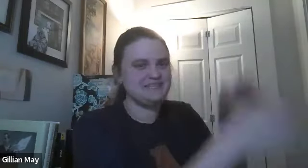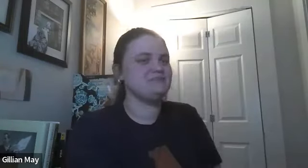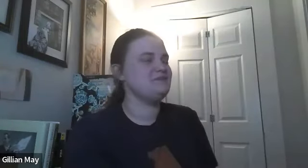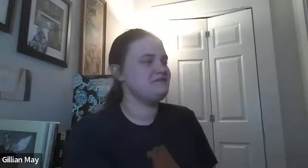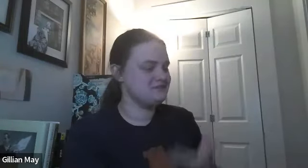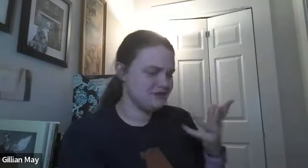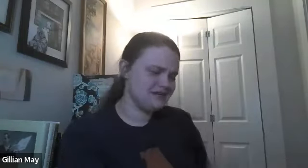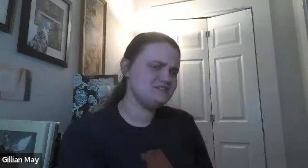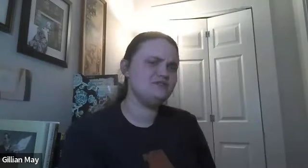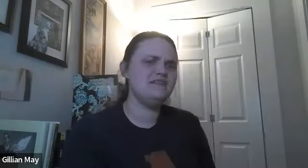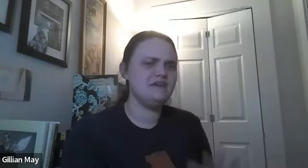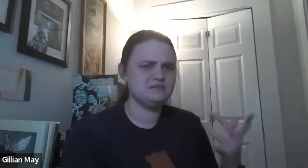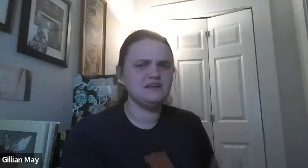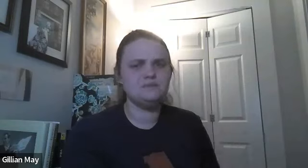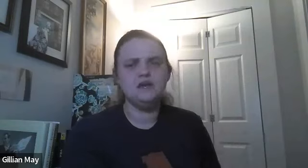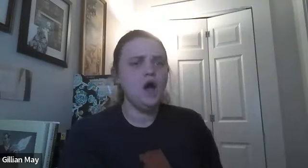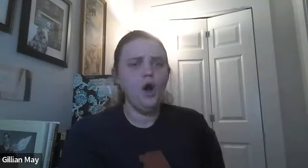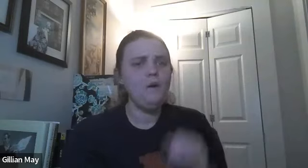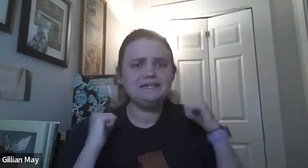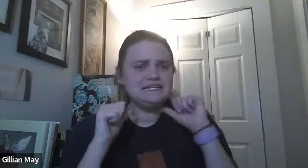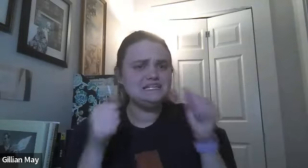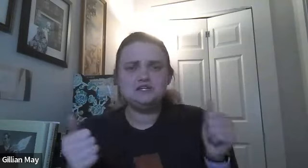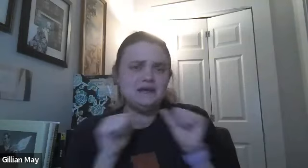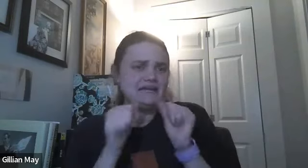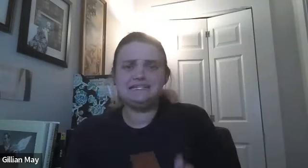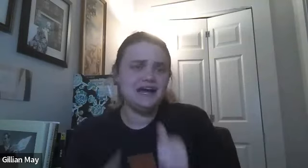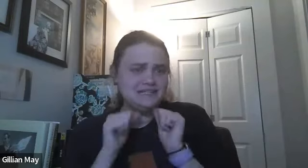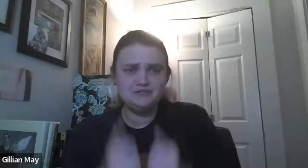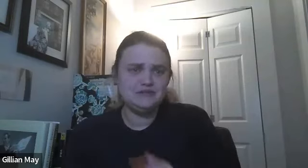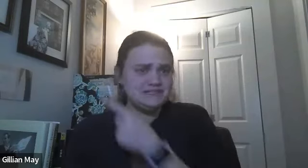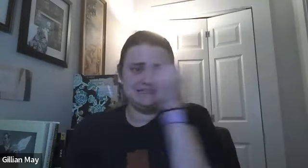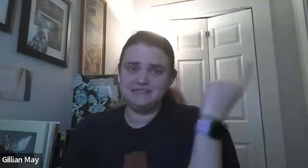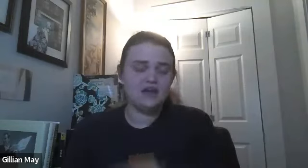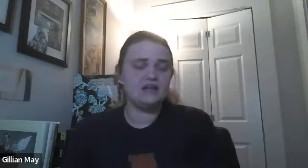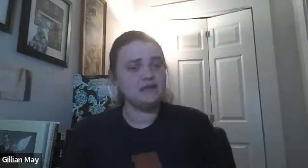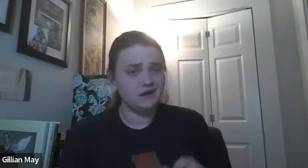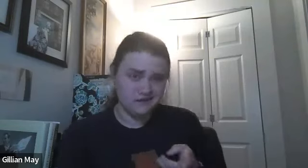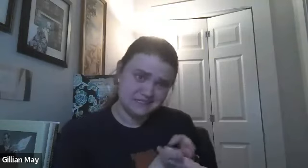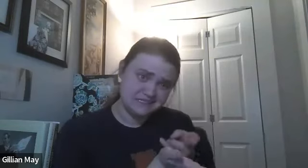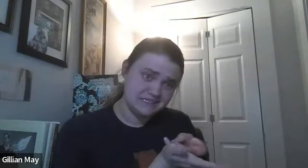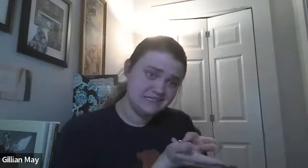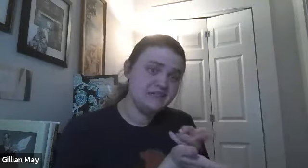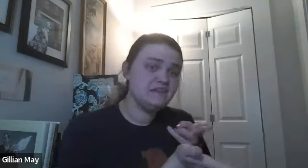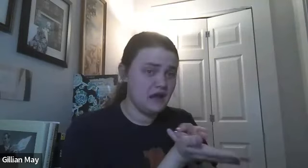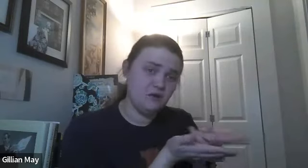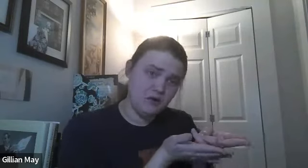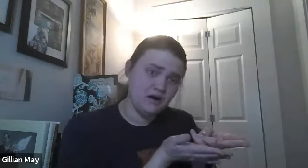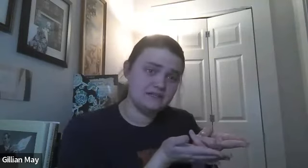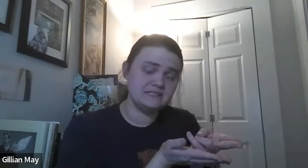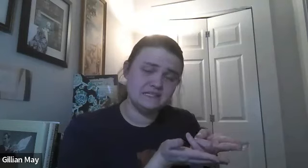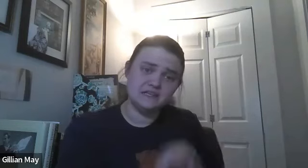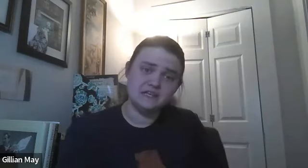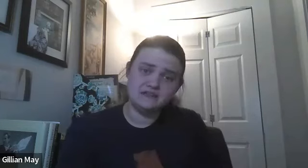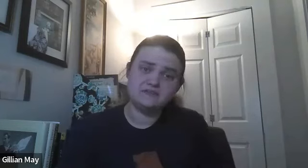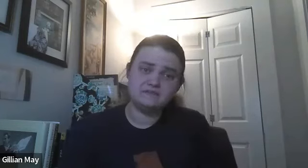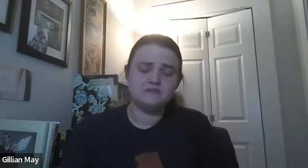examples. But if I was looking at a student and they were telling me, oh, I didn't do it. I did not do this. I did not. And I'm like, honestly, like I'll go honestly. Like I